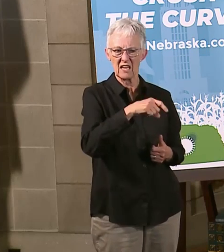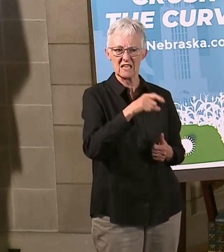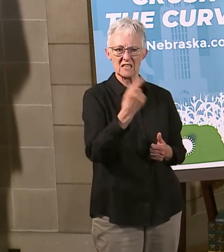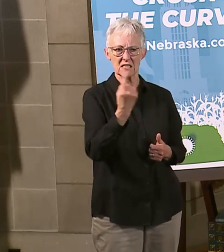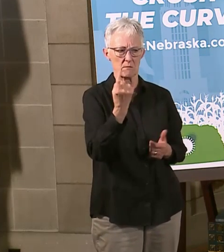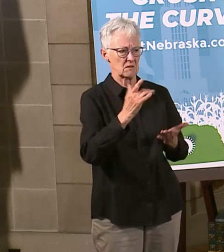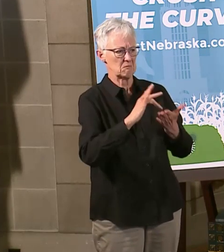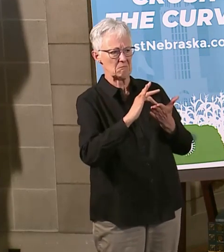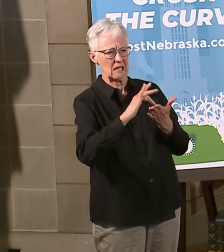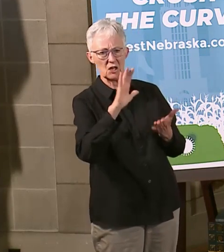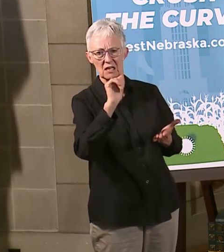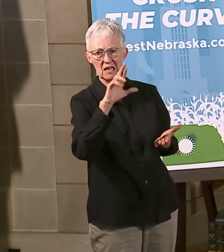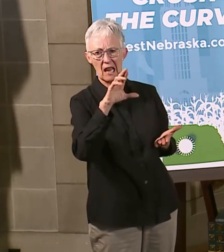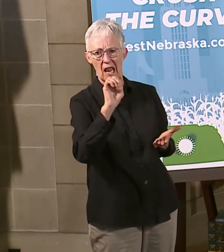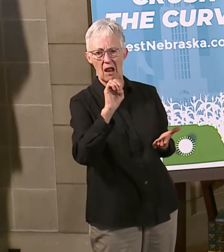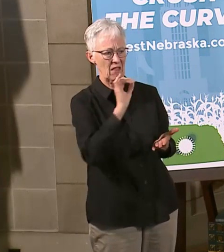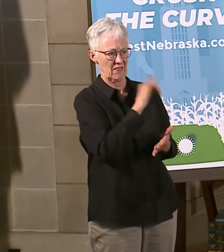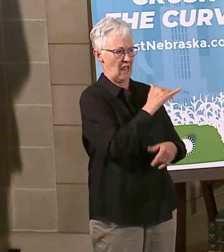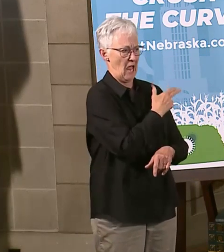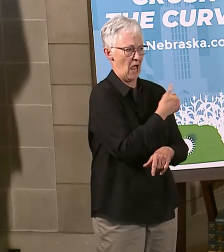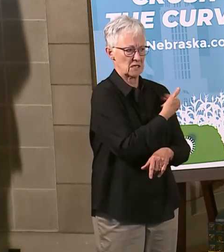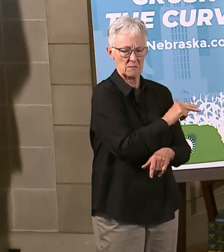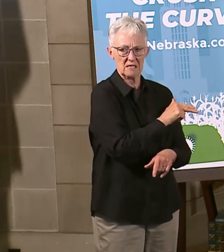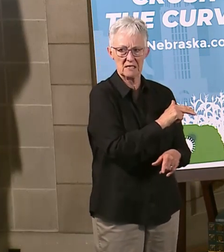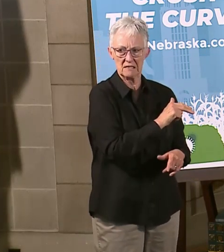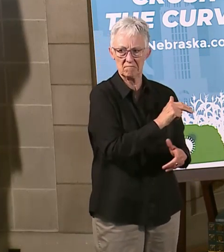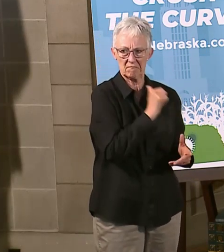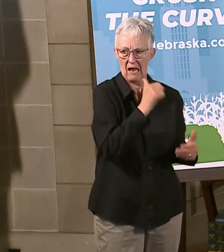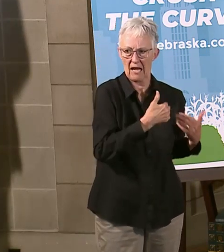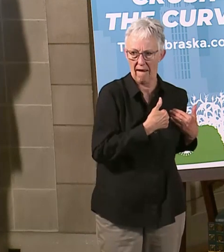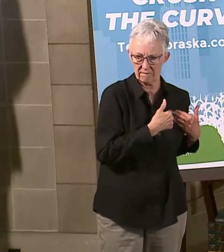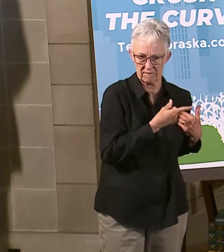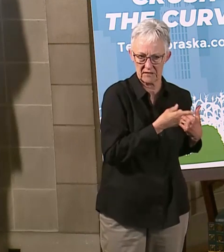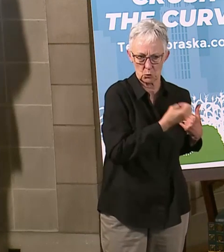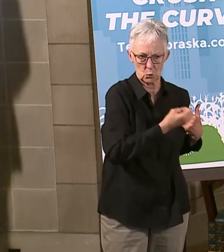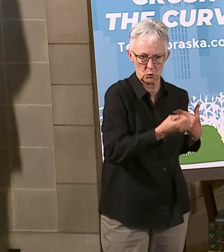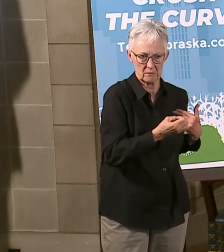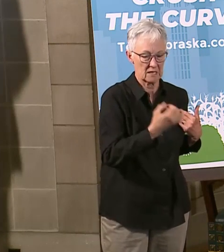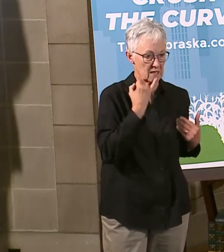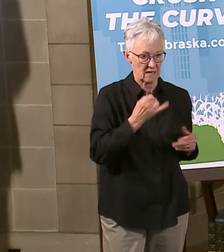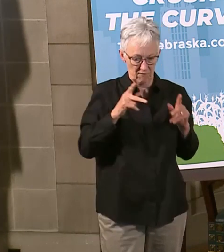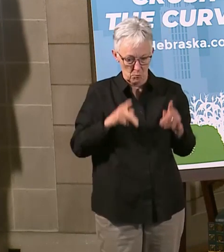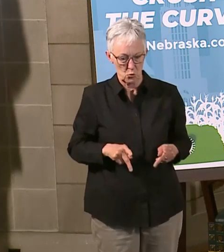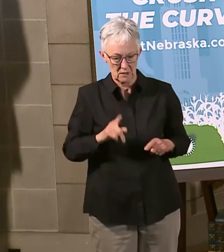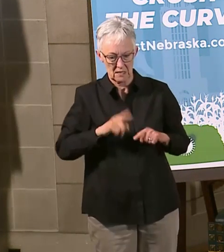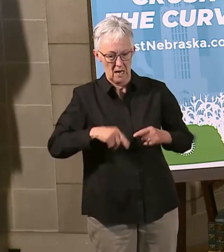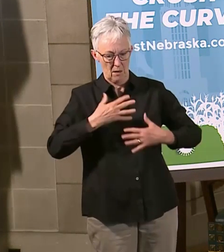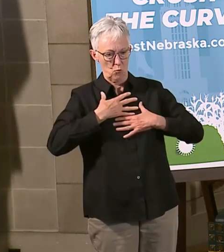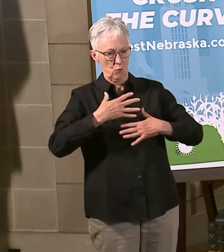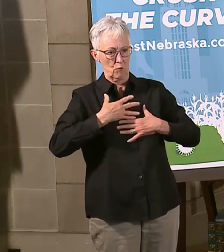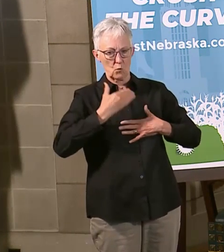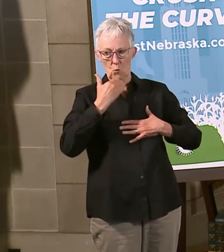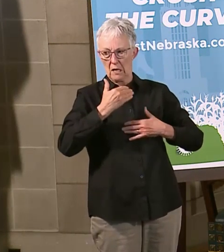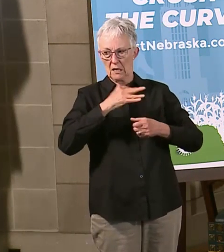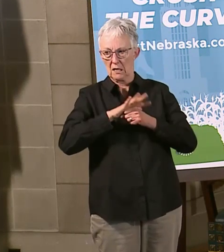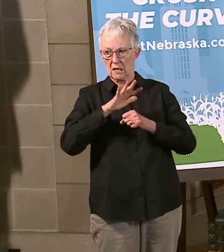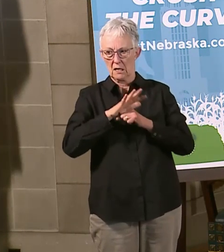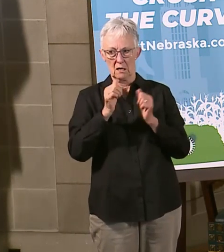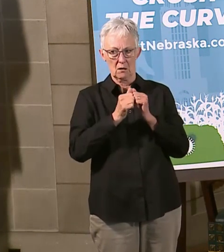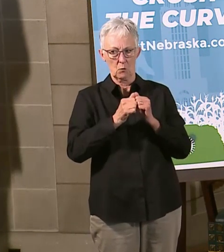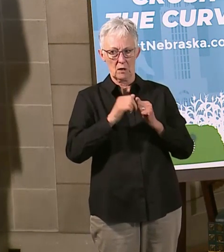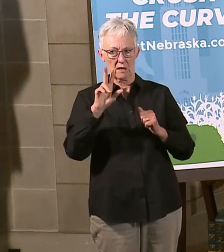such as when a patient no longer can be oxygenated well enough using a ventilator, they need to be transported down